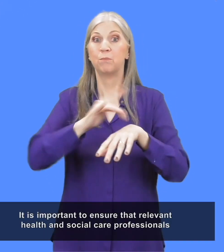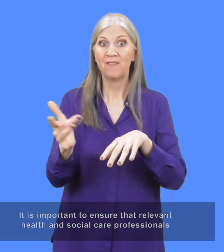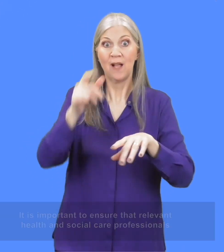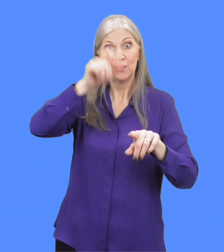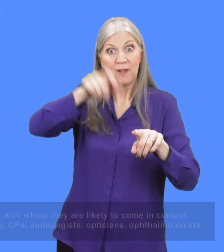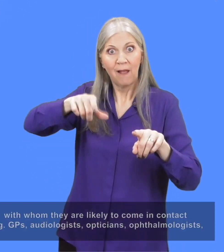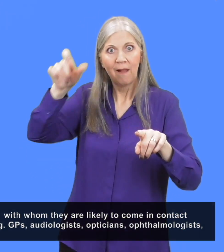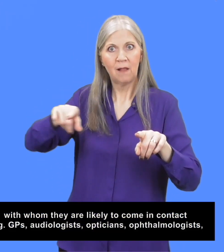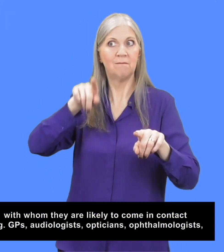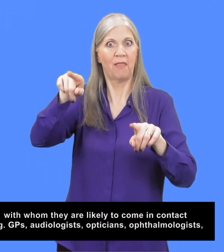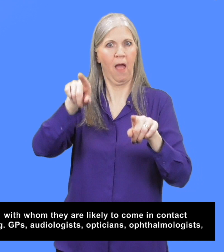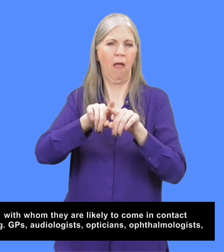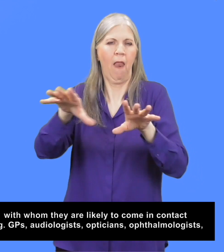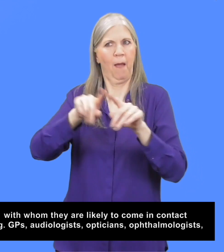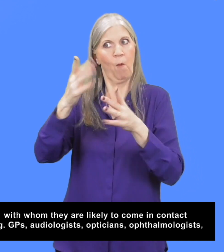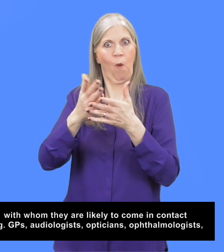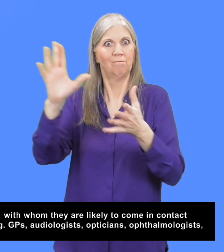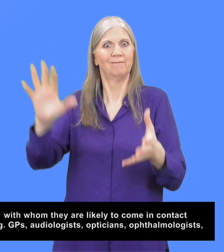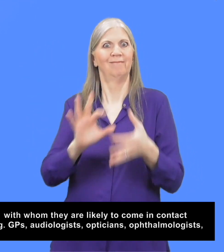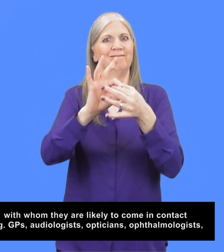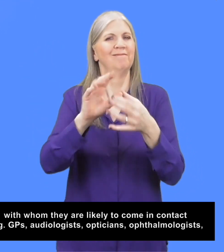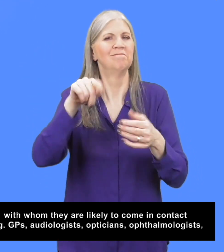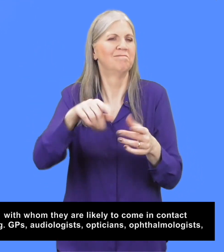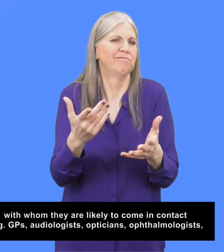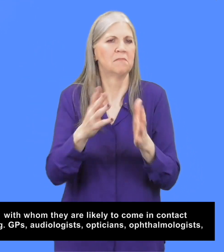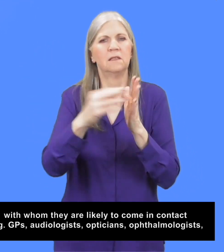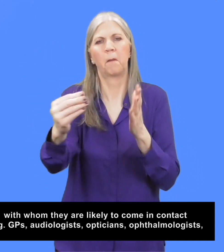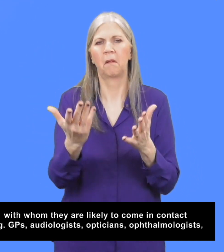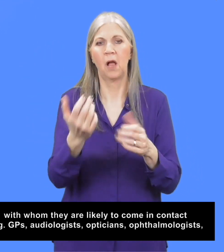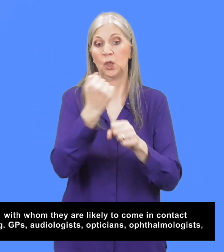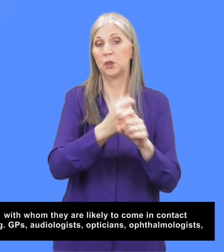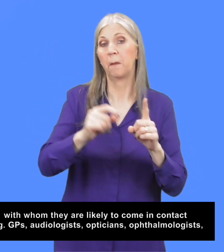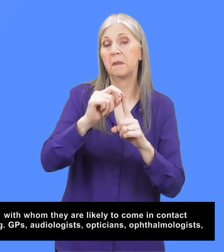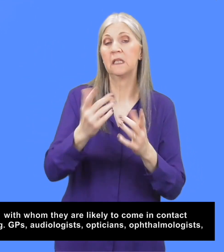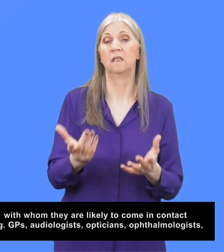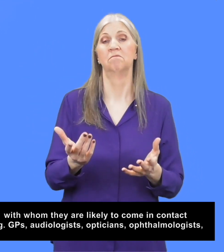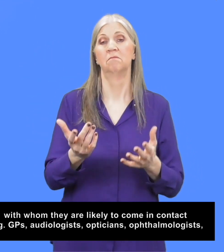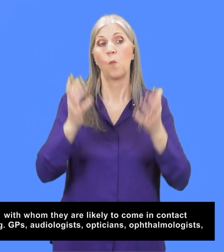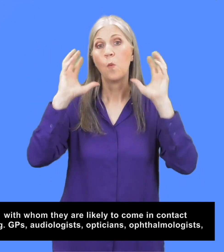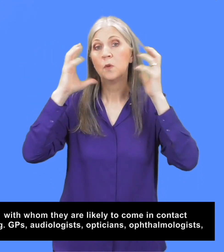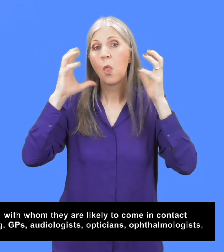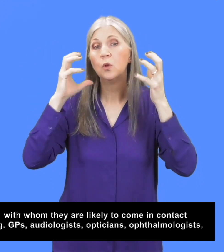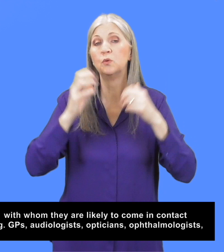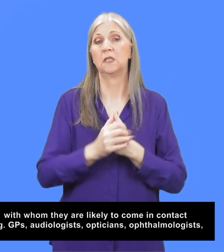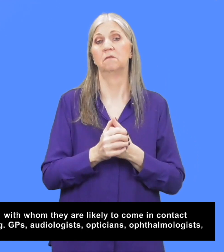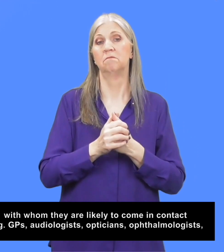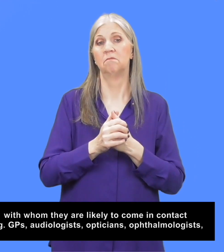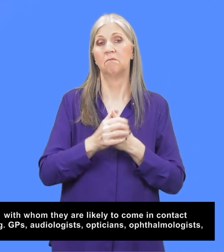with whom they're likely to come in contact, for example GPs, audiologists, opticians, ophthalmologists,